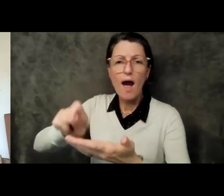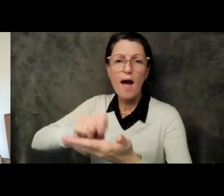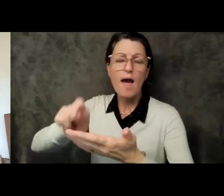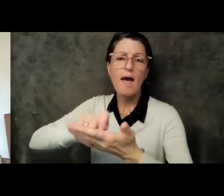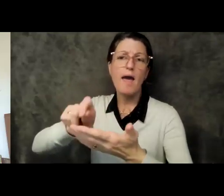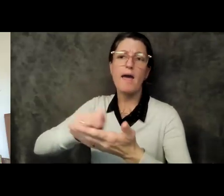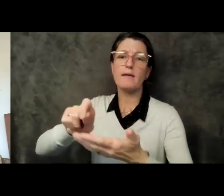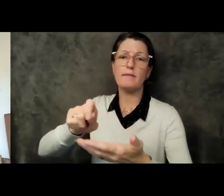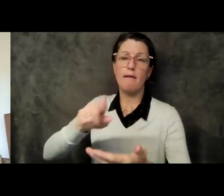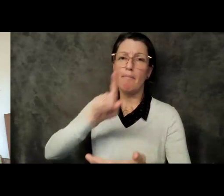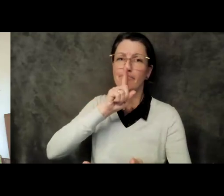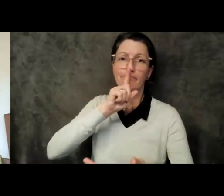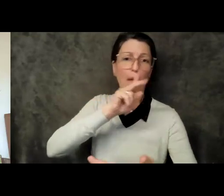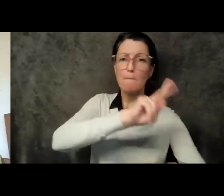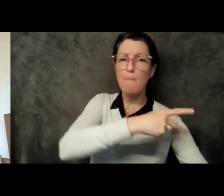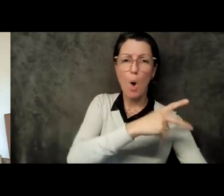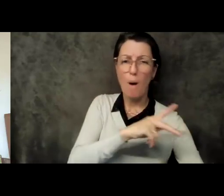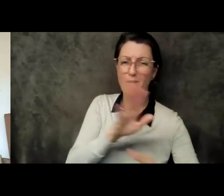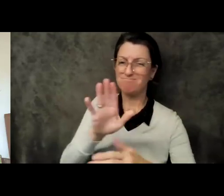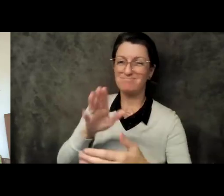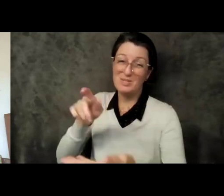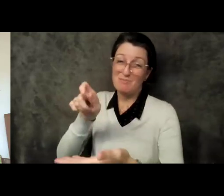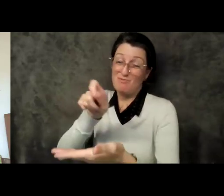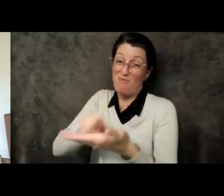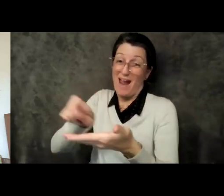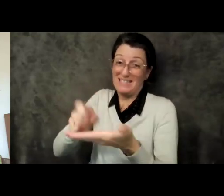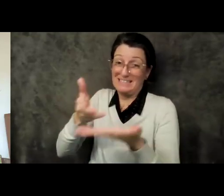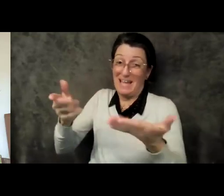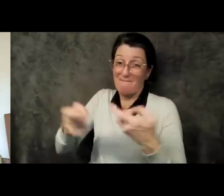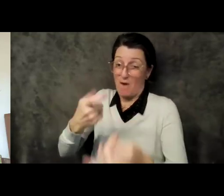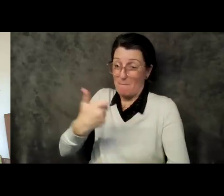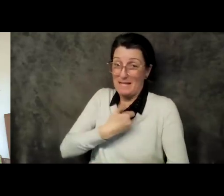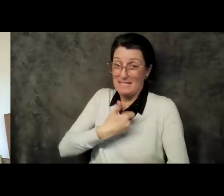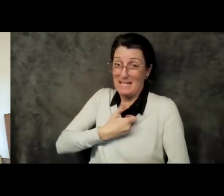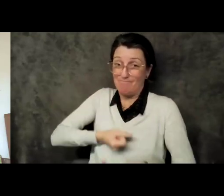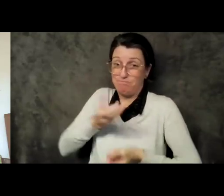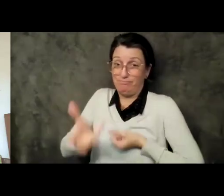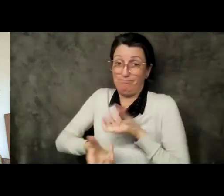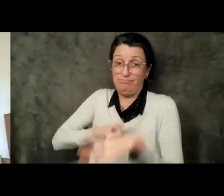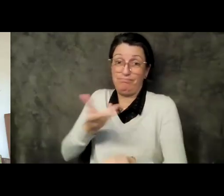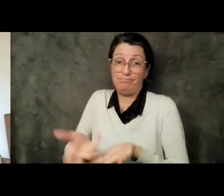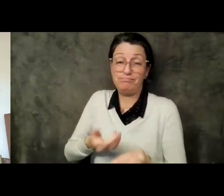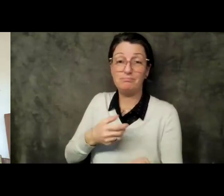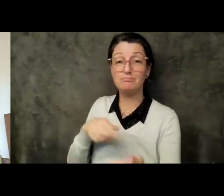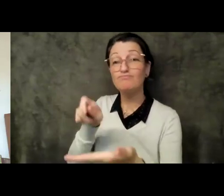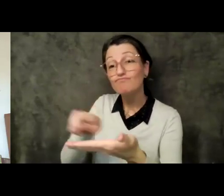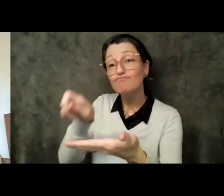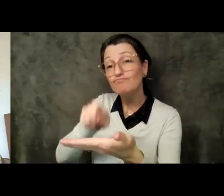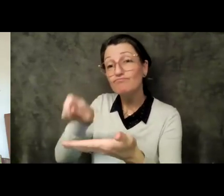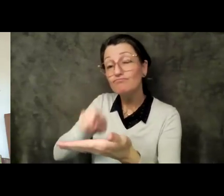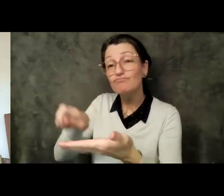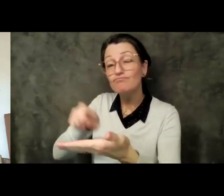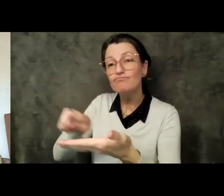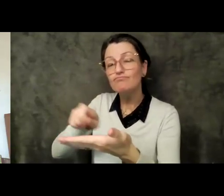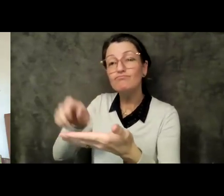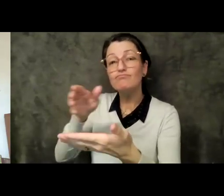just was writing weird stuff that came out of me, and that was the form it came. And so over time, I was lucky